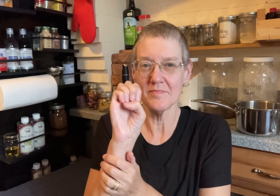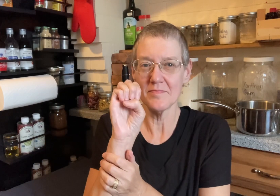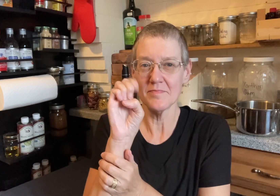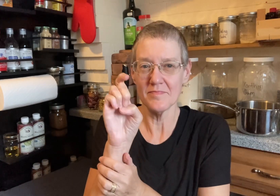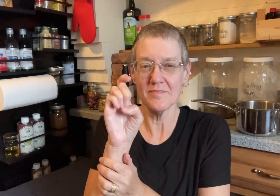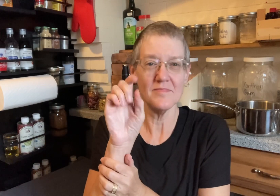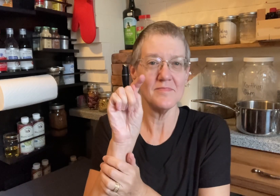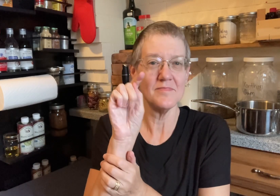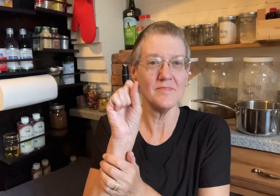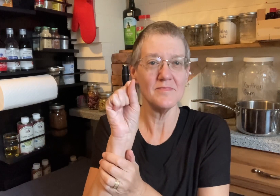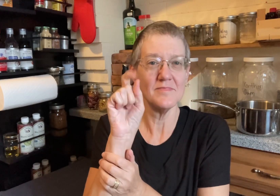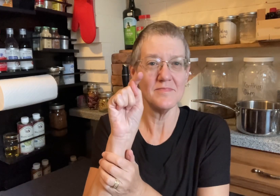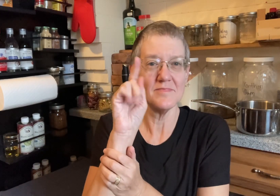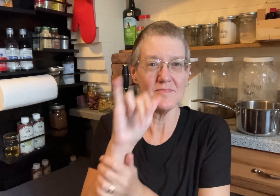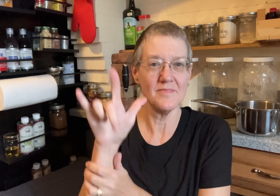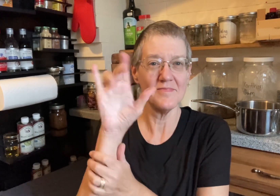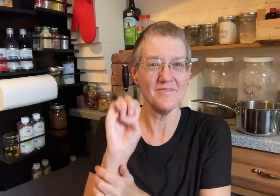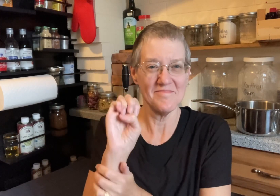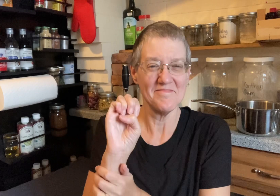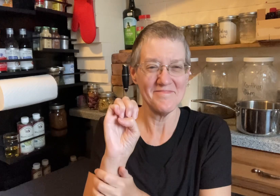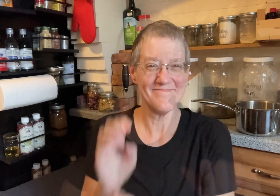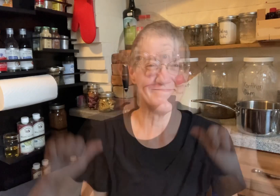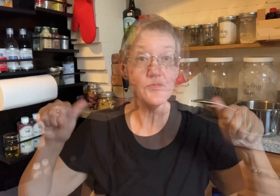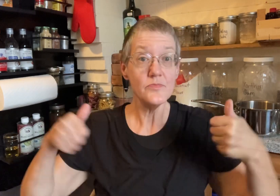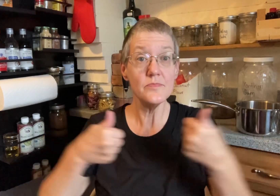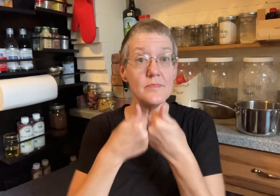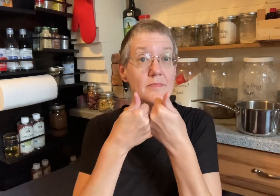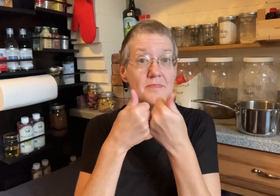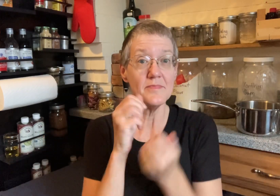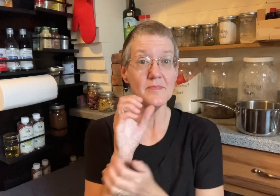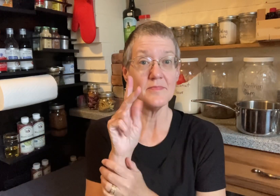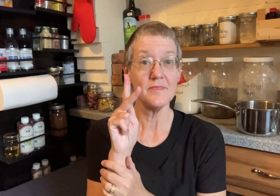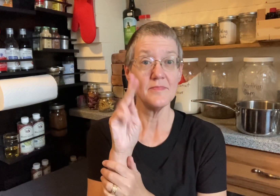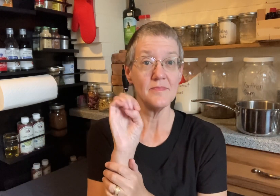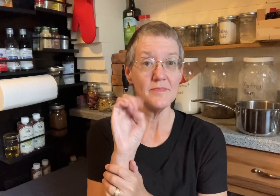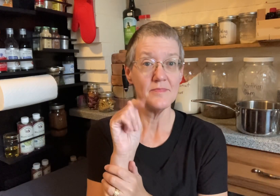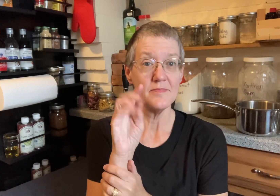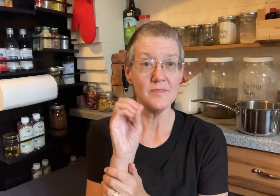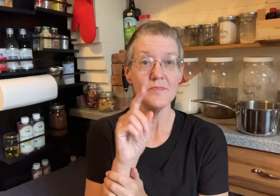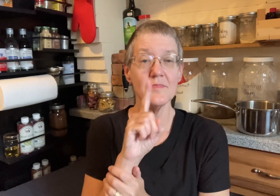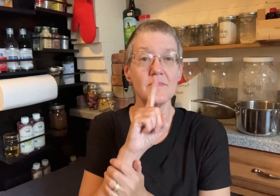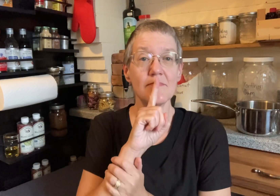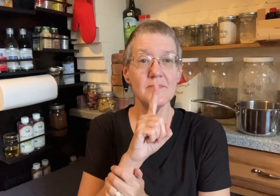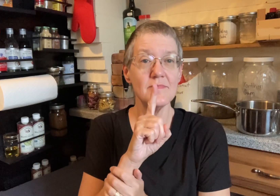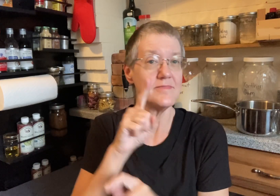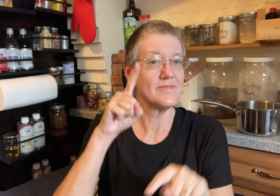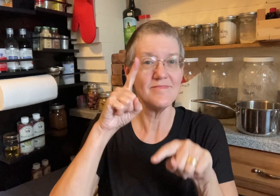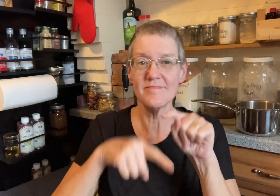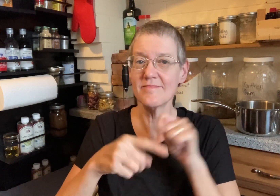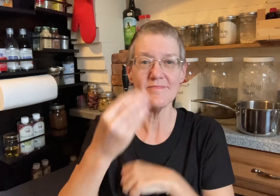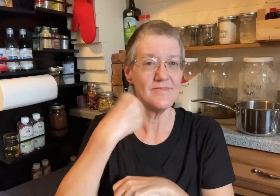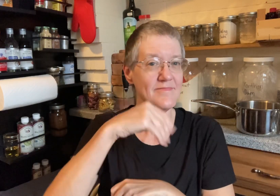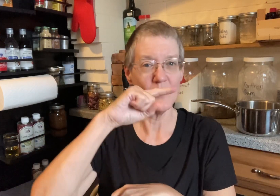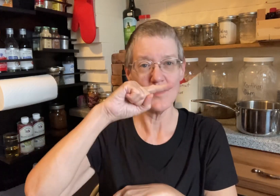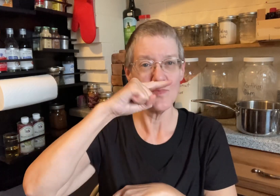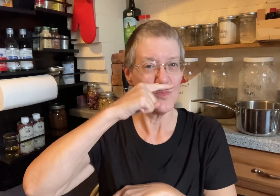I'm used to more of a Tex-Mex style. But the challenge being keto is, can't eat